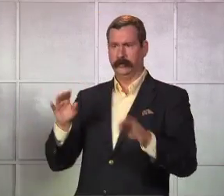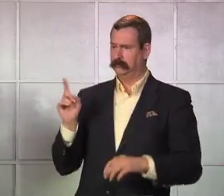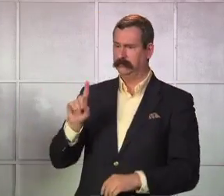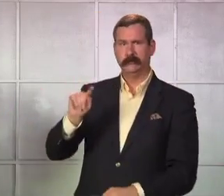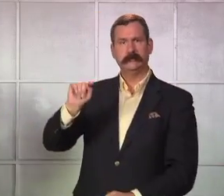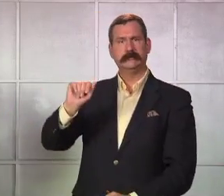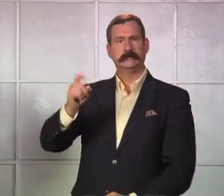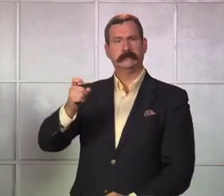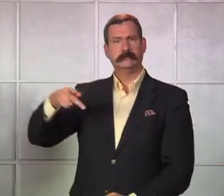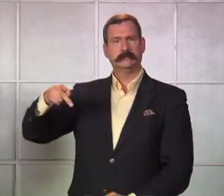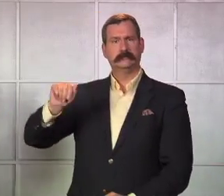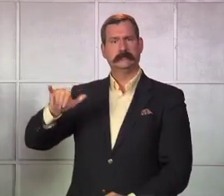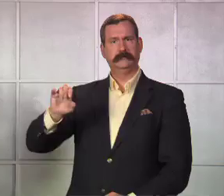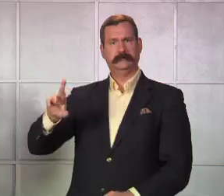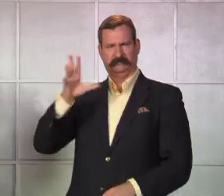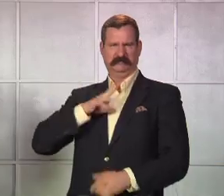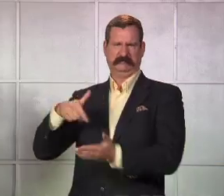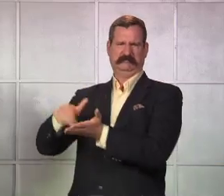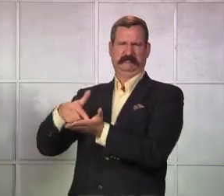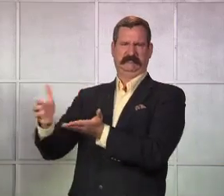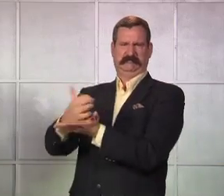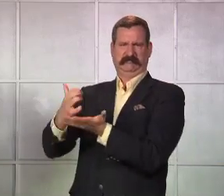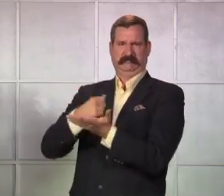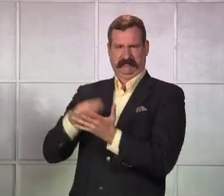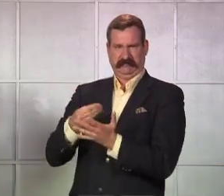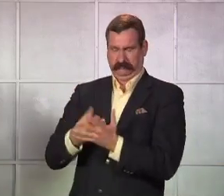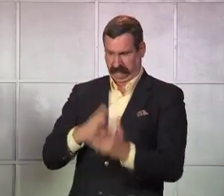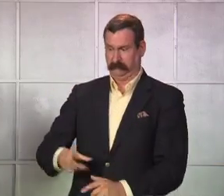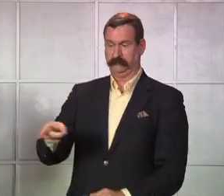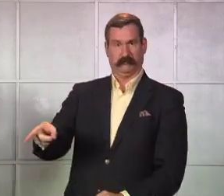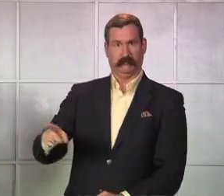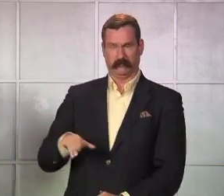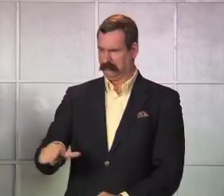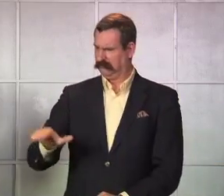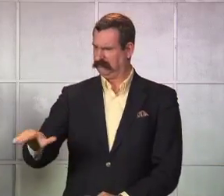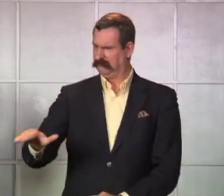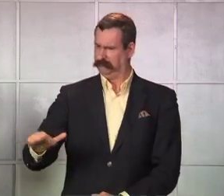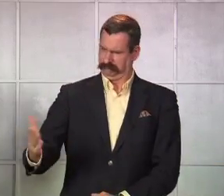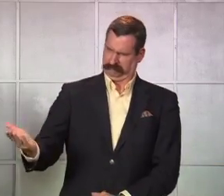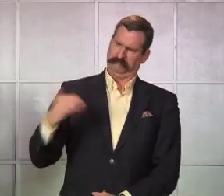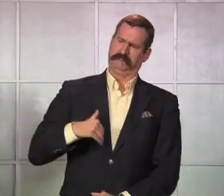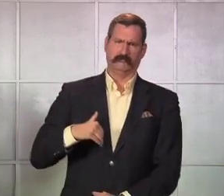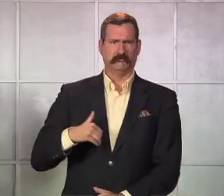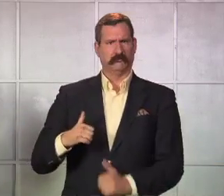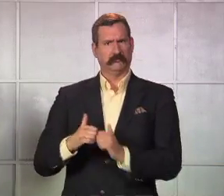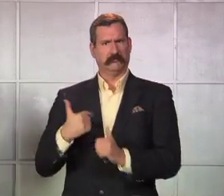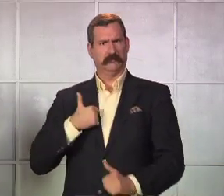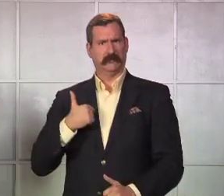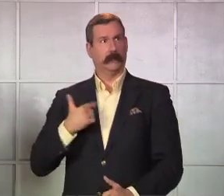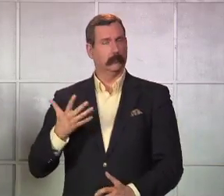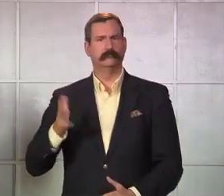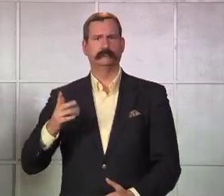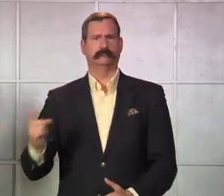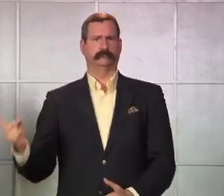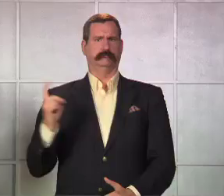Jesus. Jesus then chose a man who was a tax collector. Jesus said to him, "Come, follow me." He immediately got up and